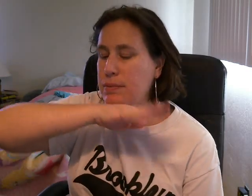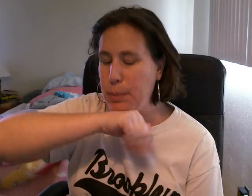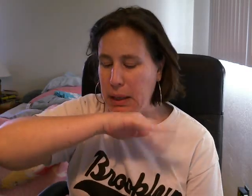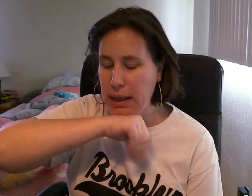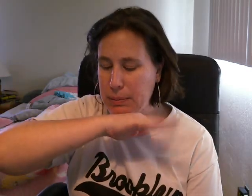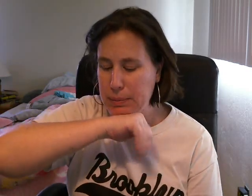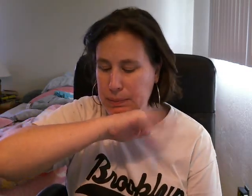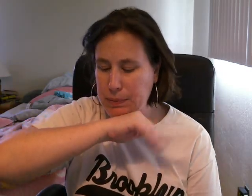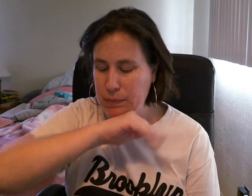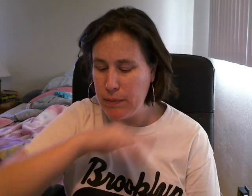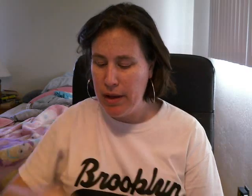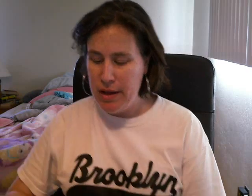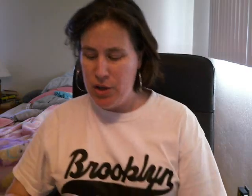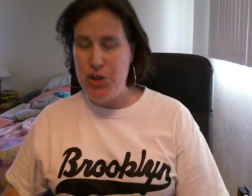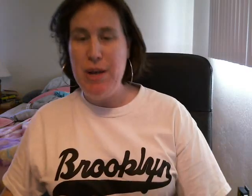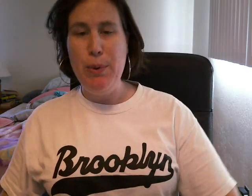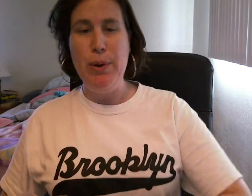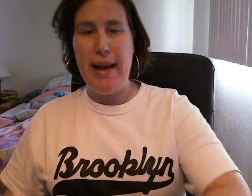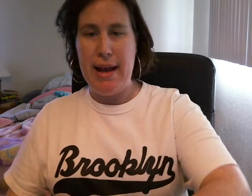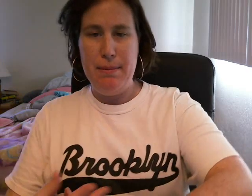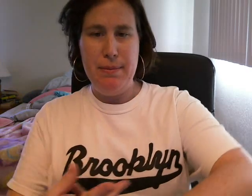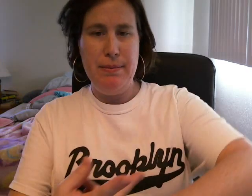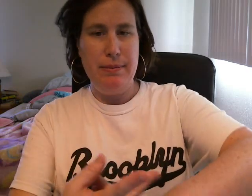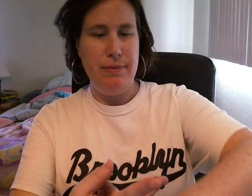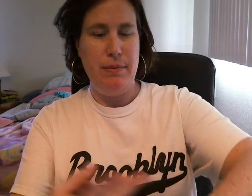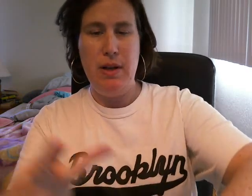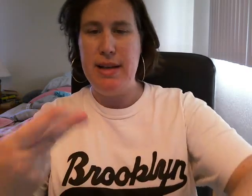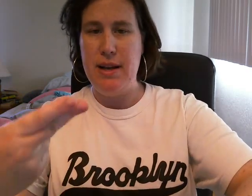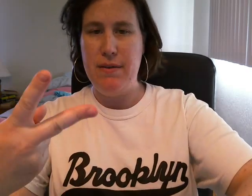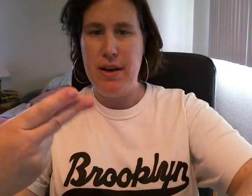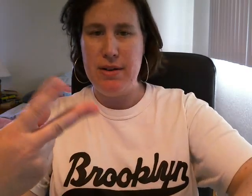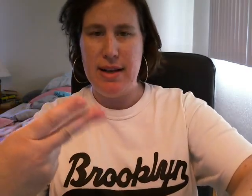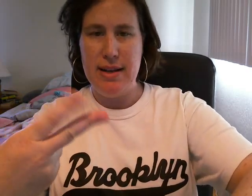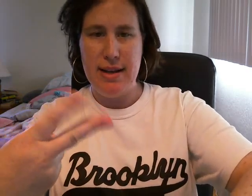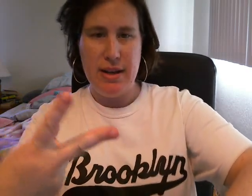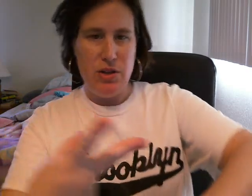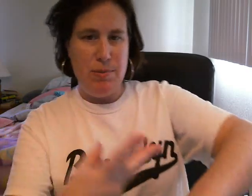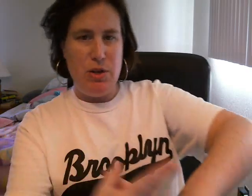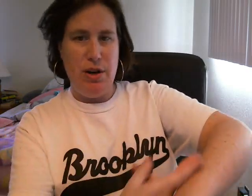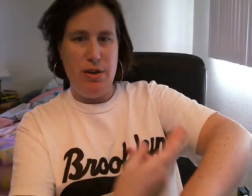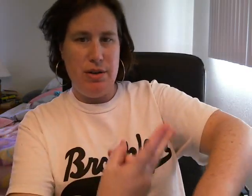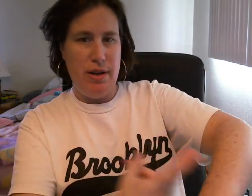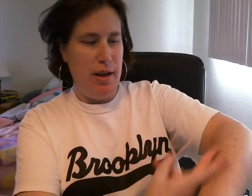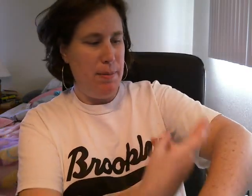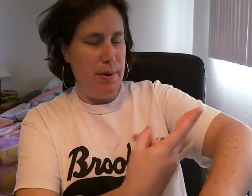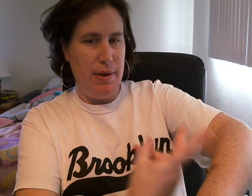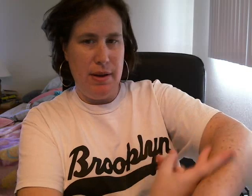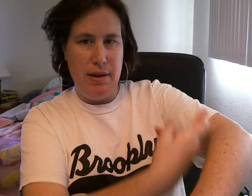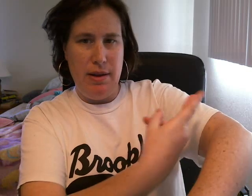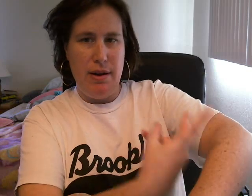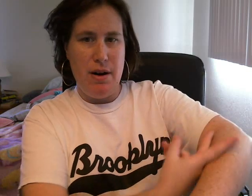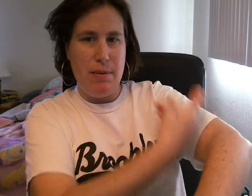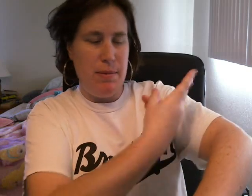Pig. Sheep or lamb. You take your fingers like this, like a sheep shears up the arm.